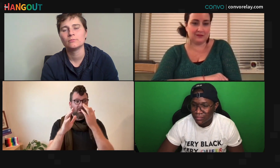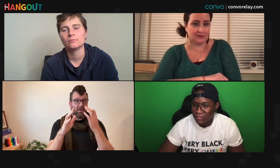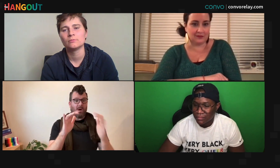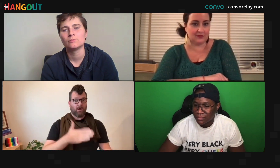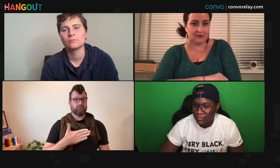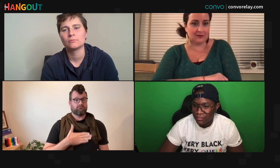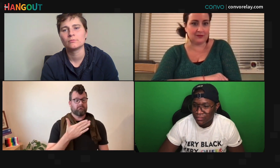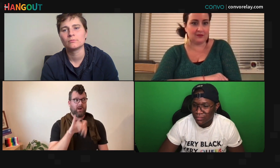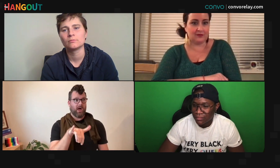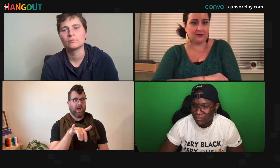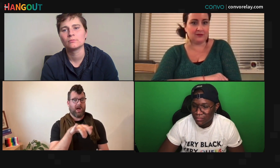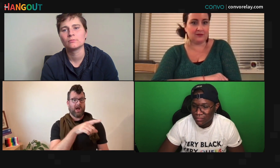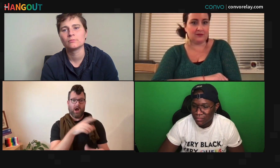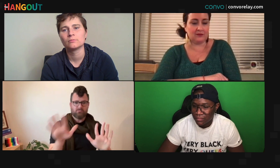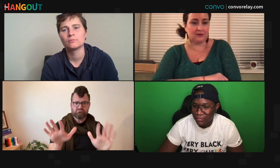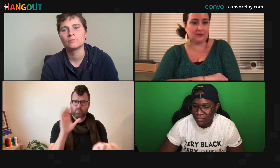new